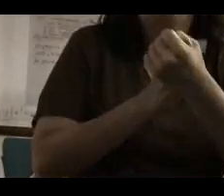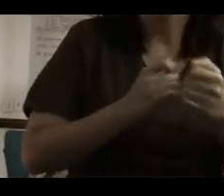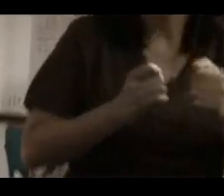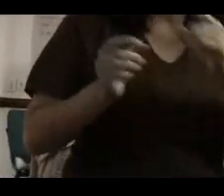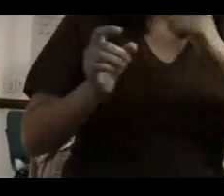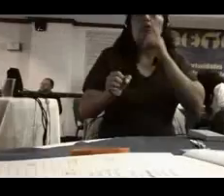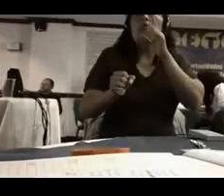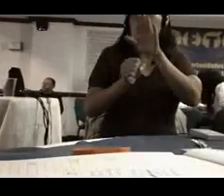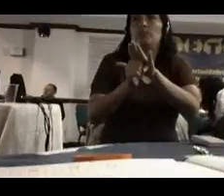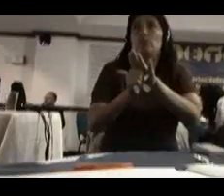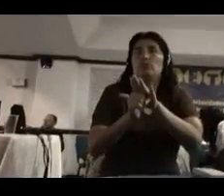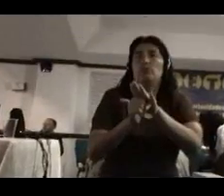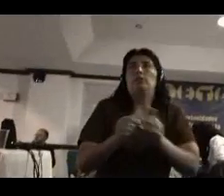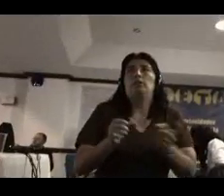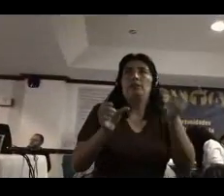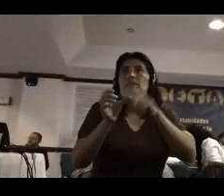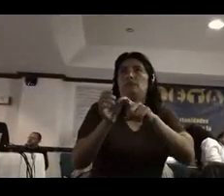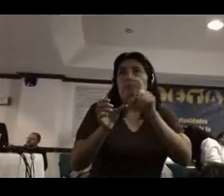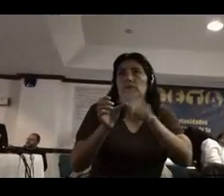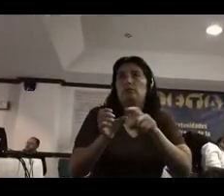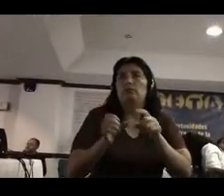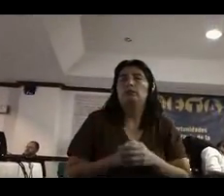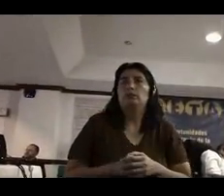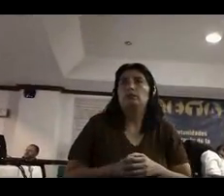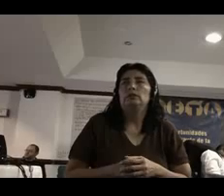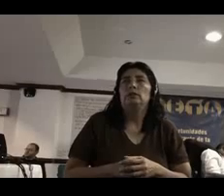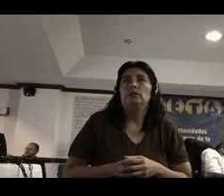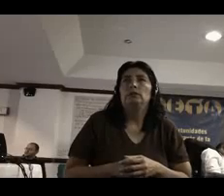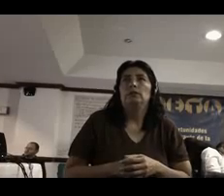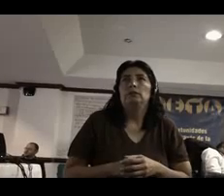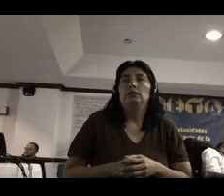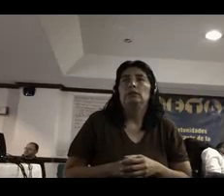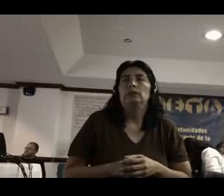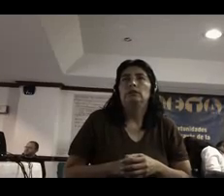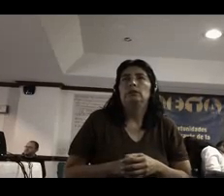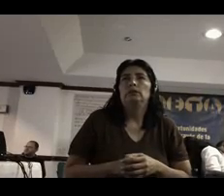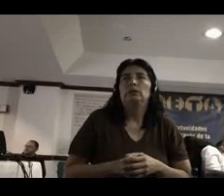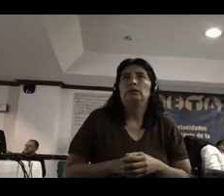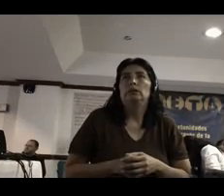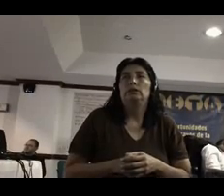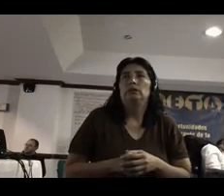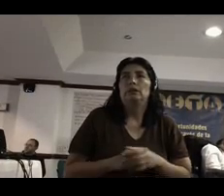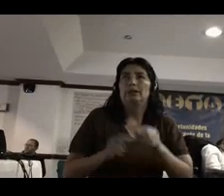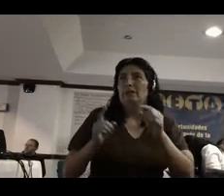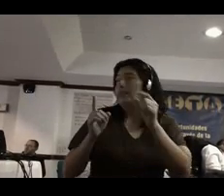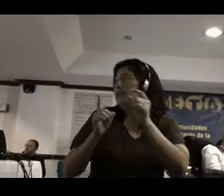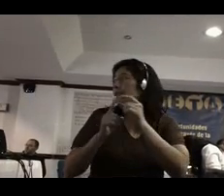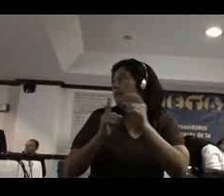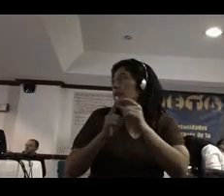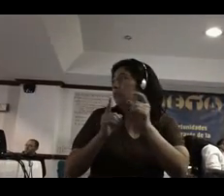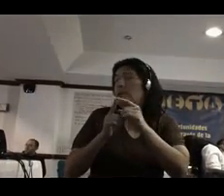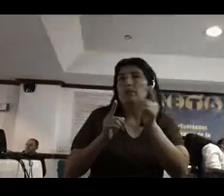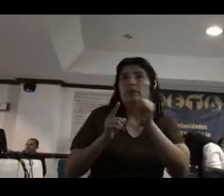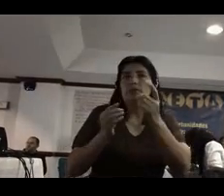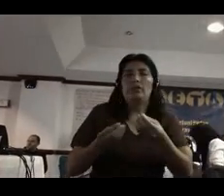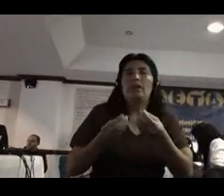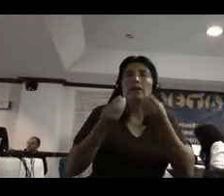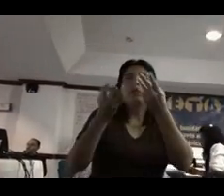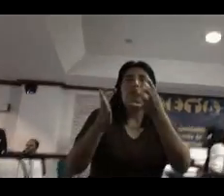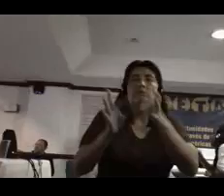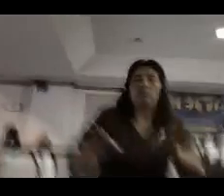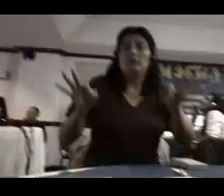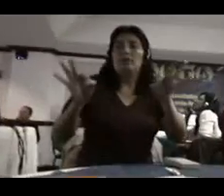the kind of reciprocity that is collaboration. Collaborators are committed to, care about, and trust in